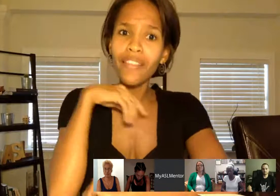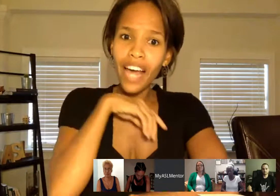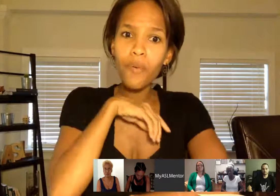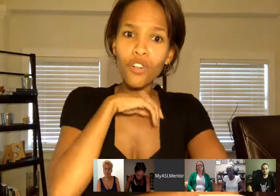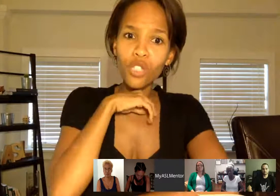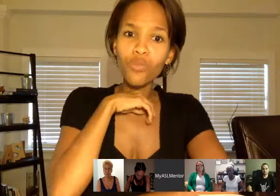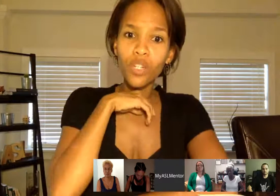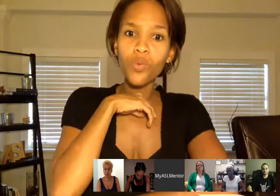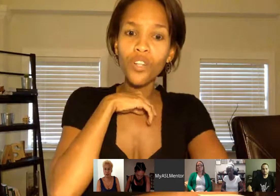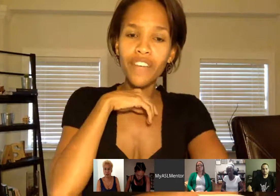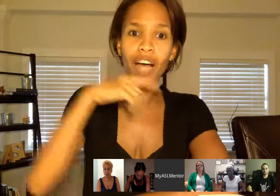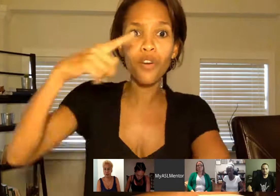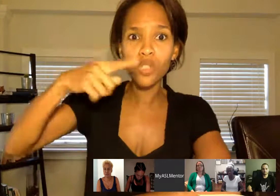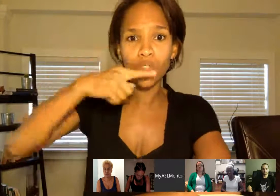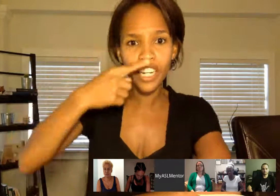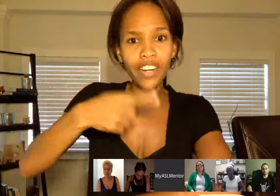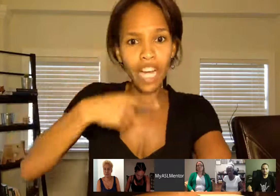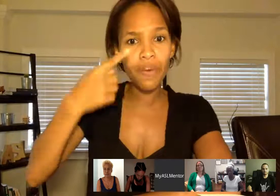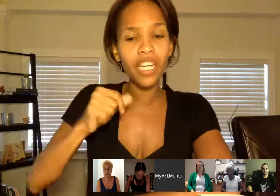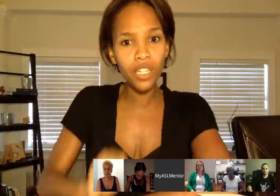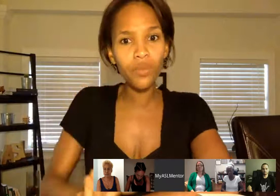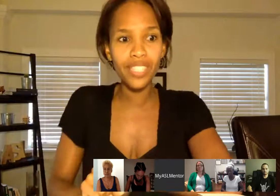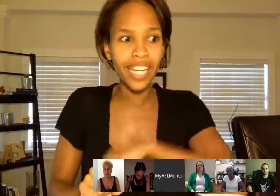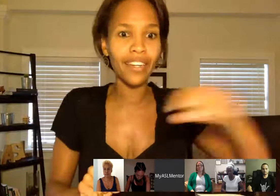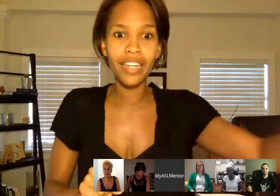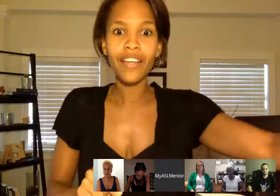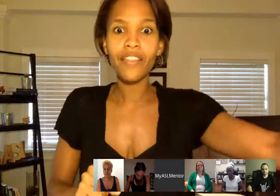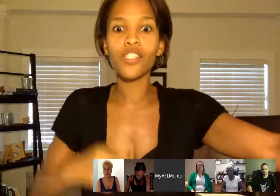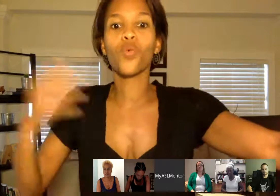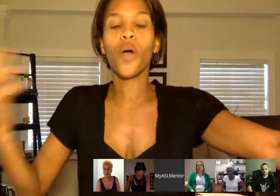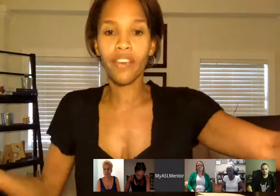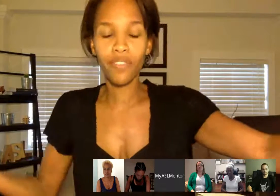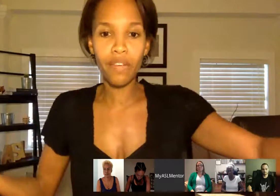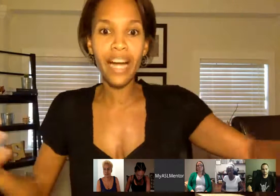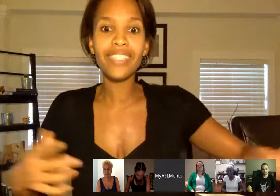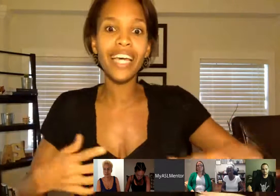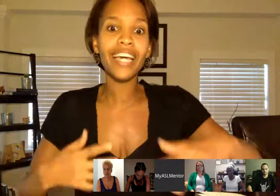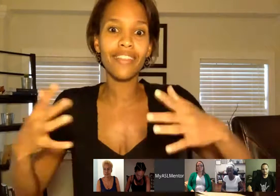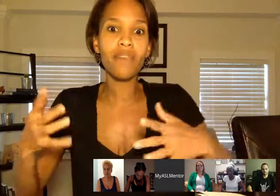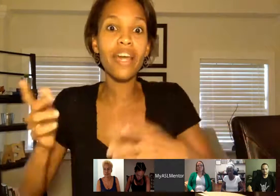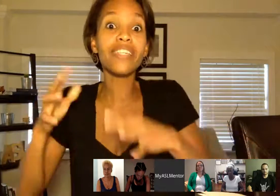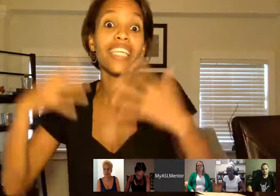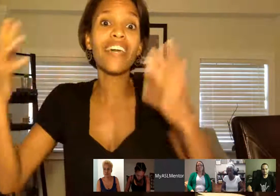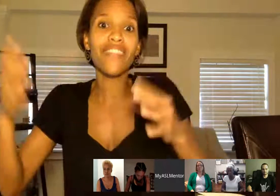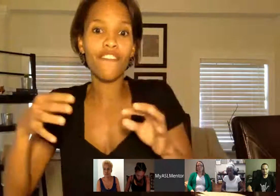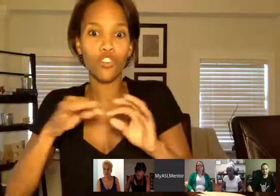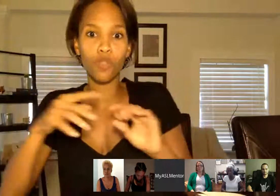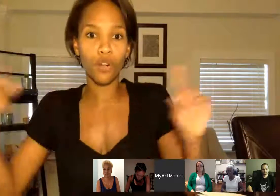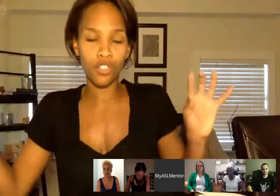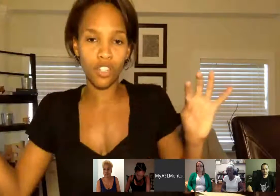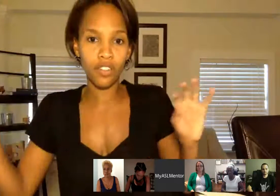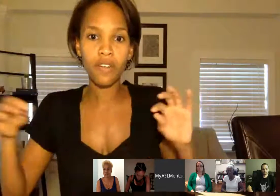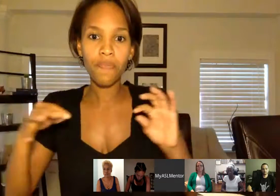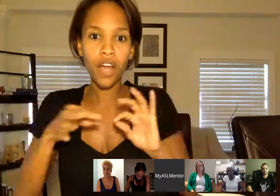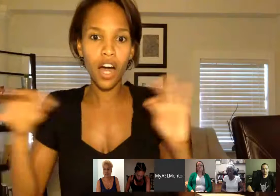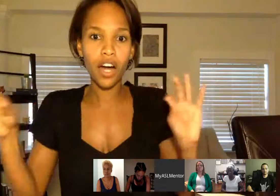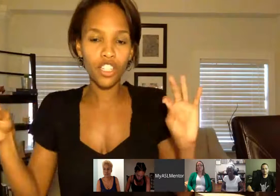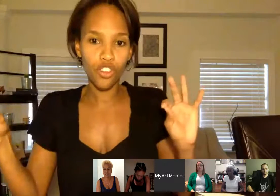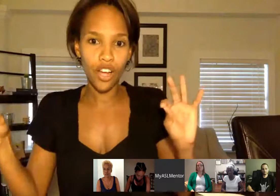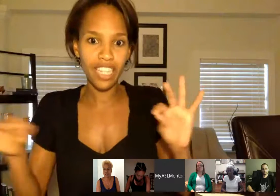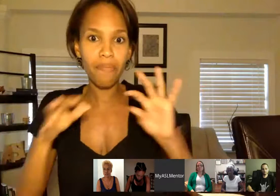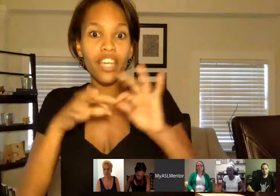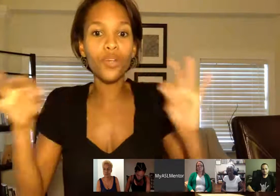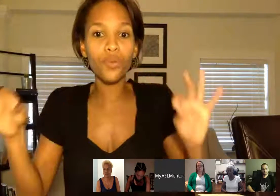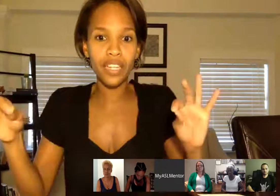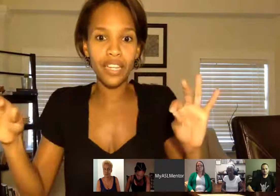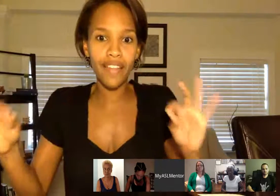I bet that person really would, if that person were hearing, I bet they really would say it this way. They may say that first person